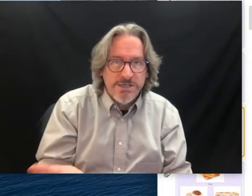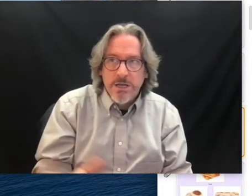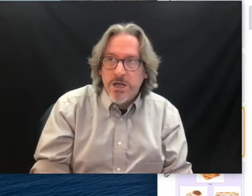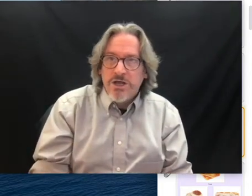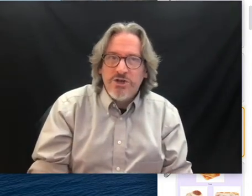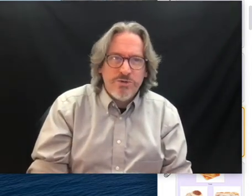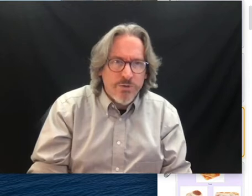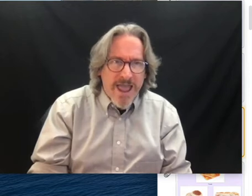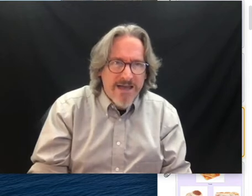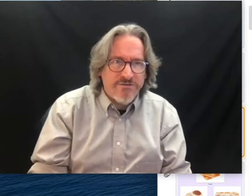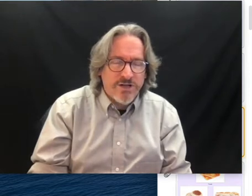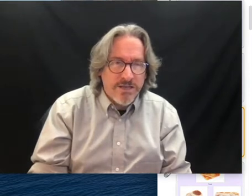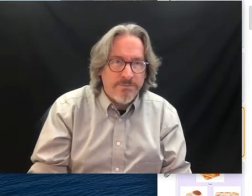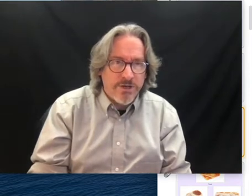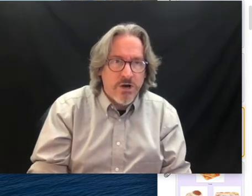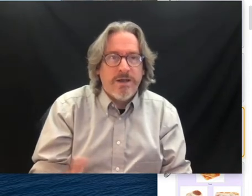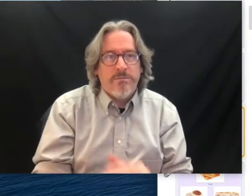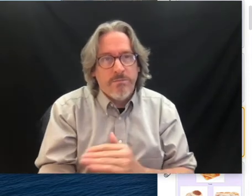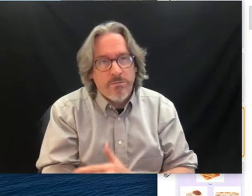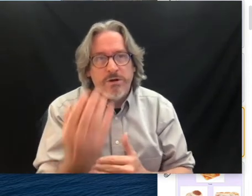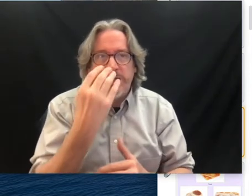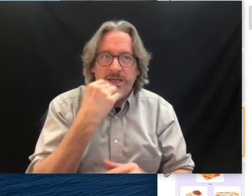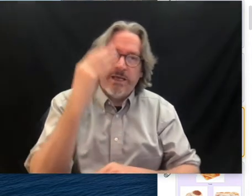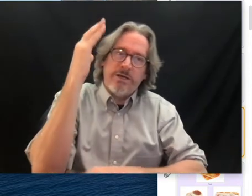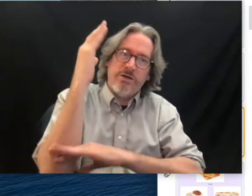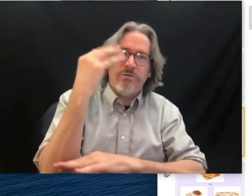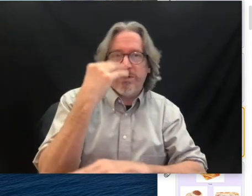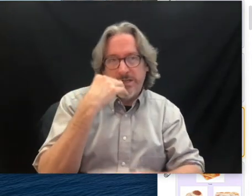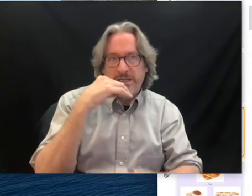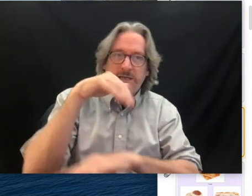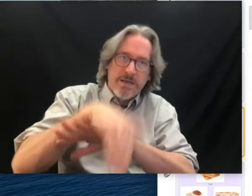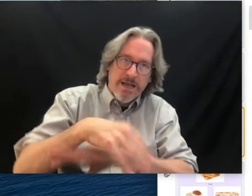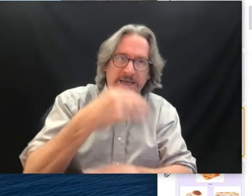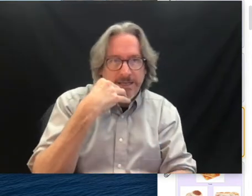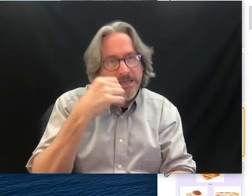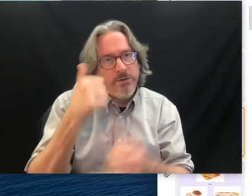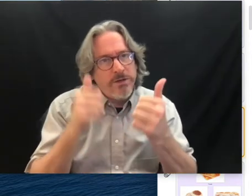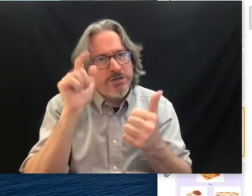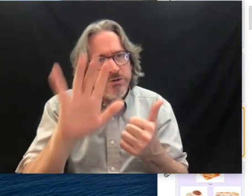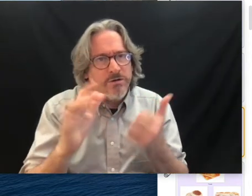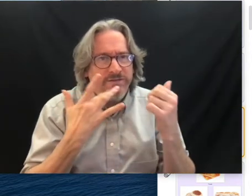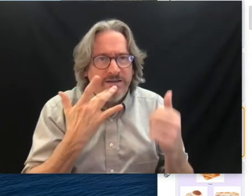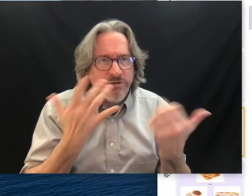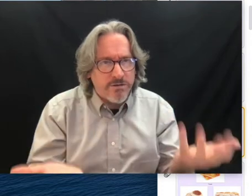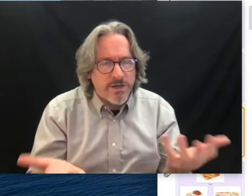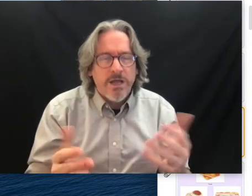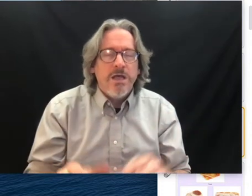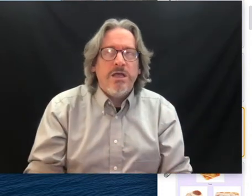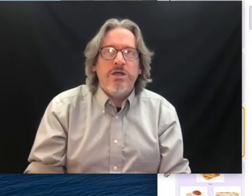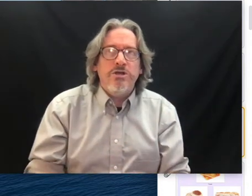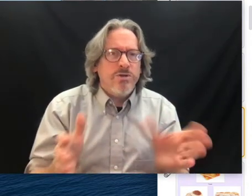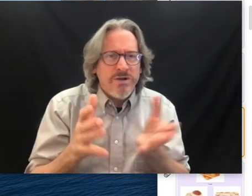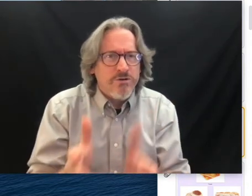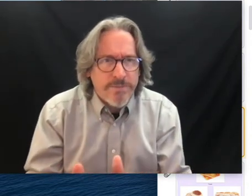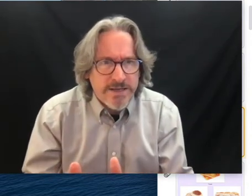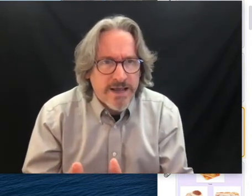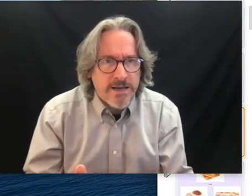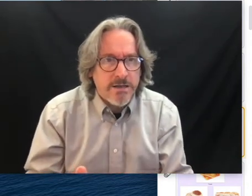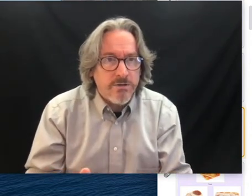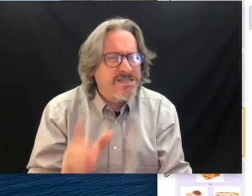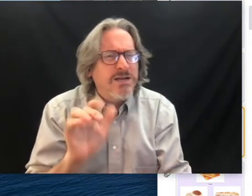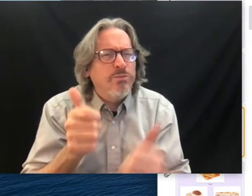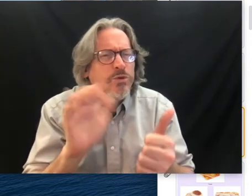favorite, you don't have to keep going morning, eat, noon, eat, night, eat, which your favorite. You don't need to repeat